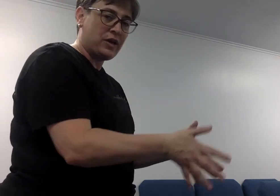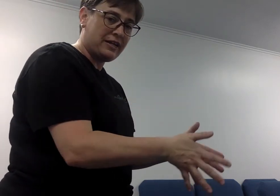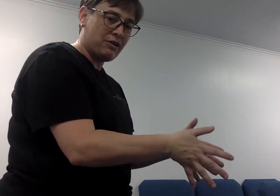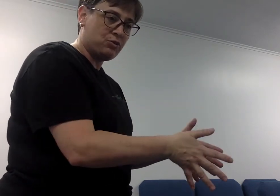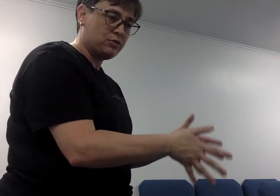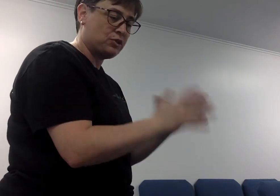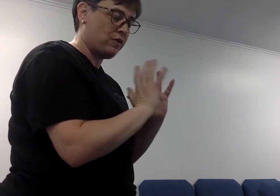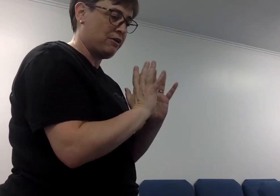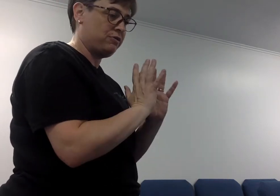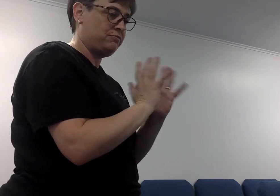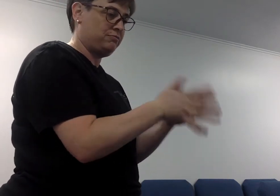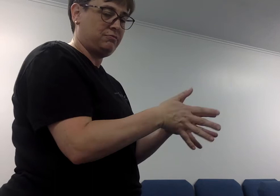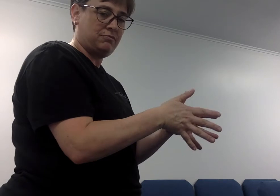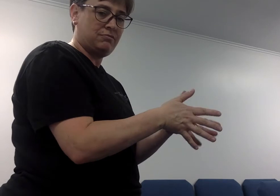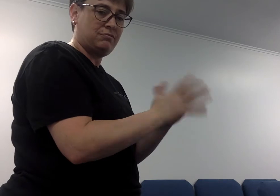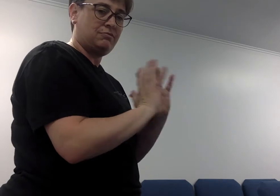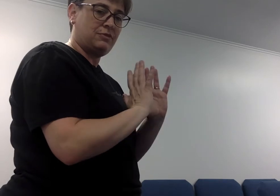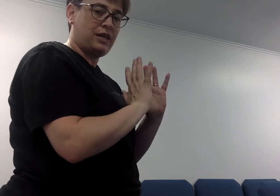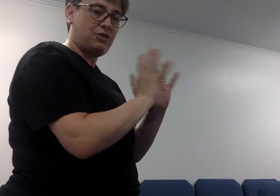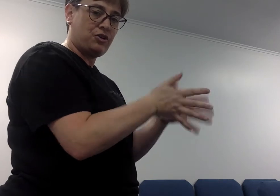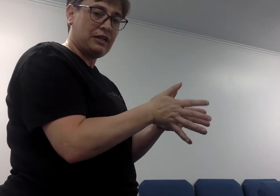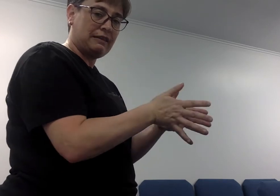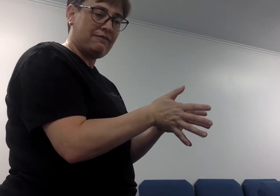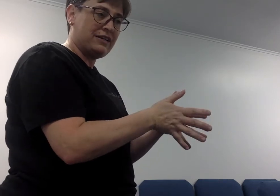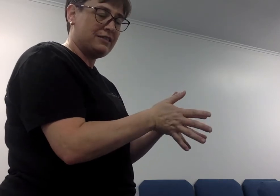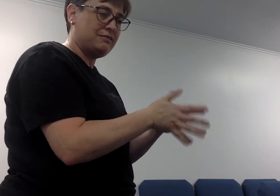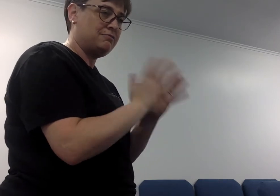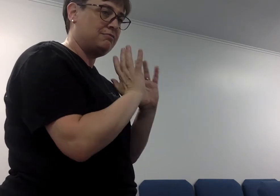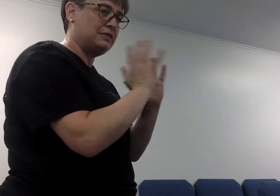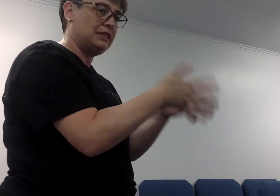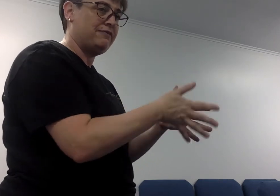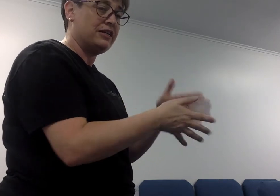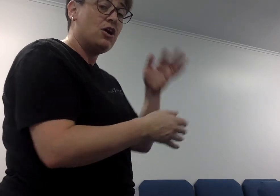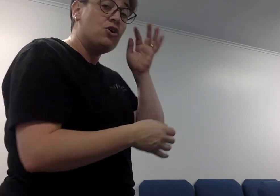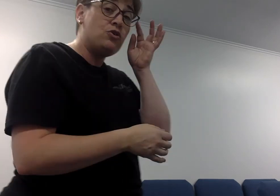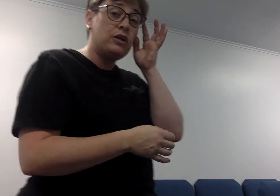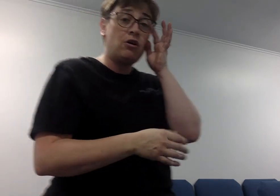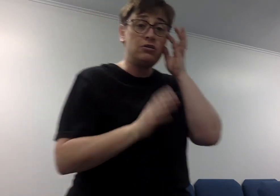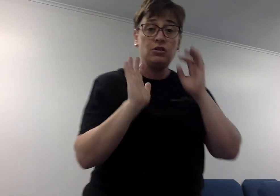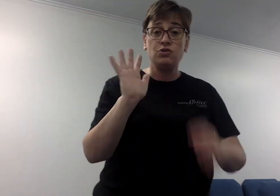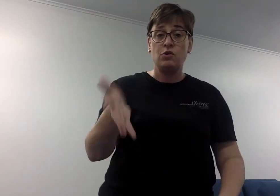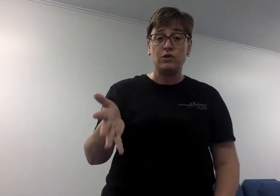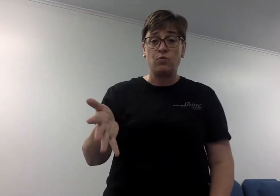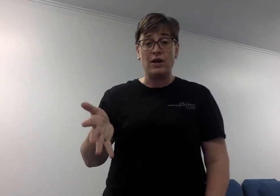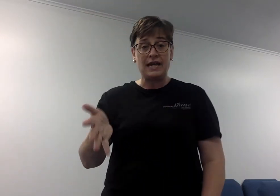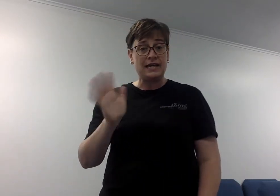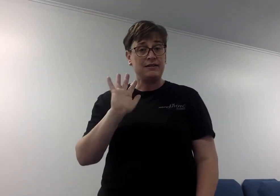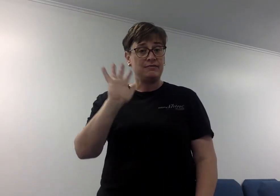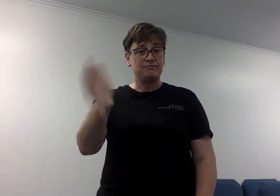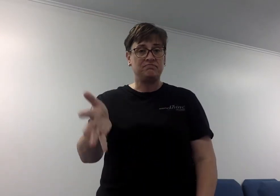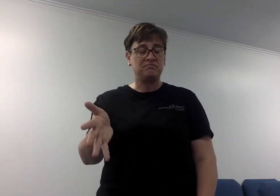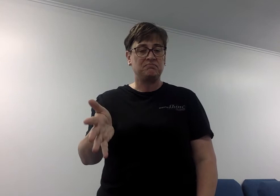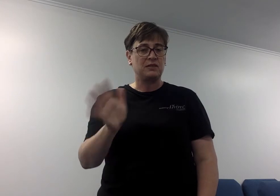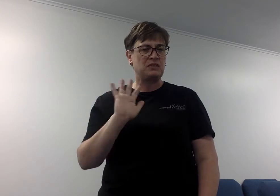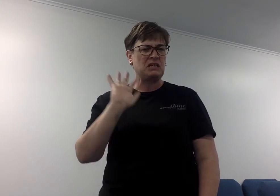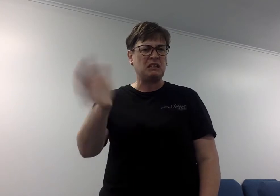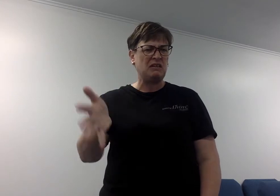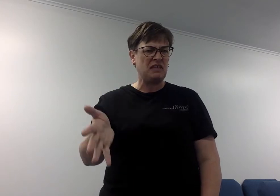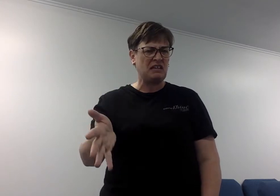down towards the ground. Okay, you're going to leave it. Leave it. You can also do it with one hand. I'm just going to leave that